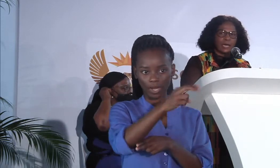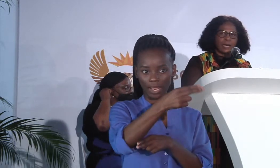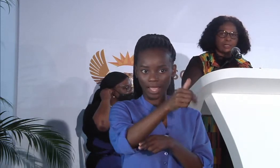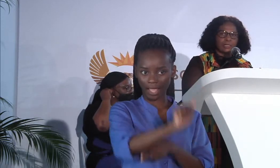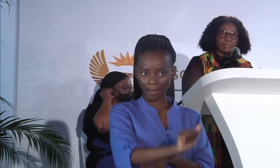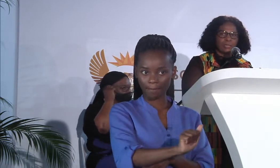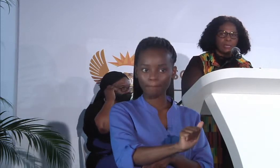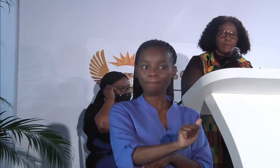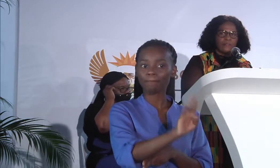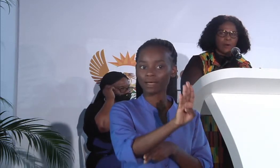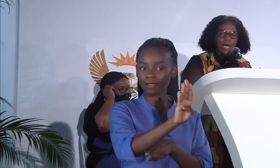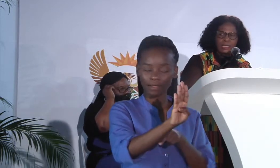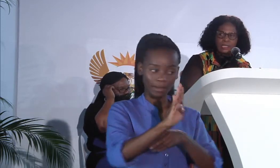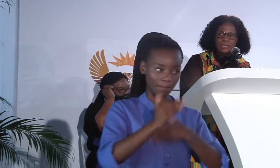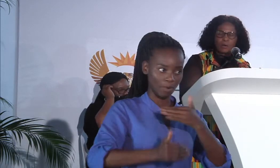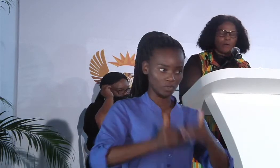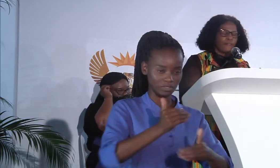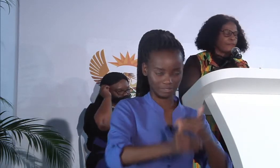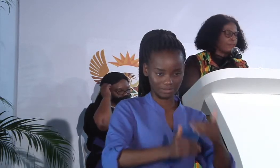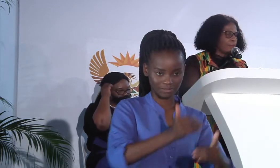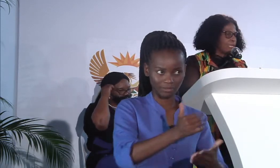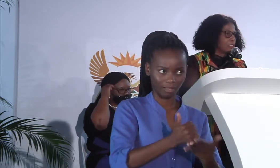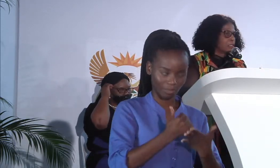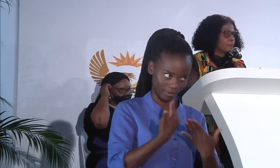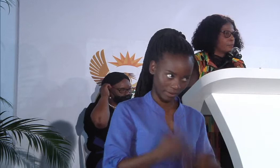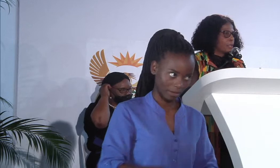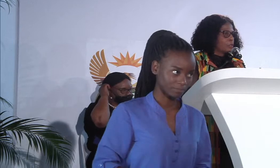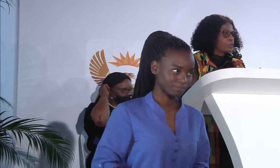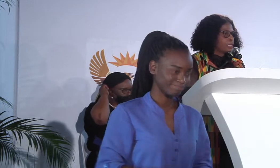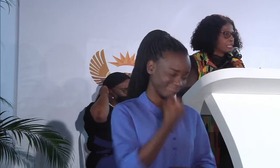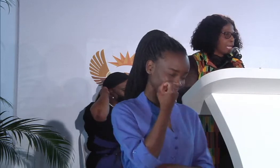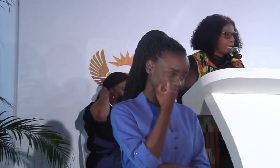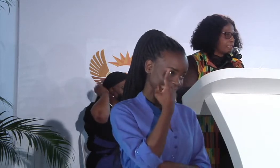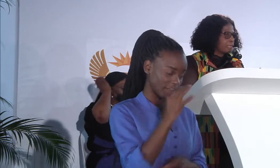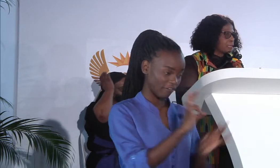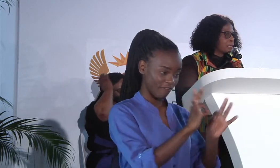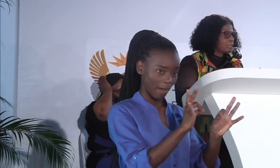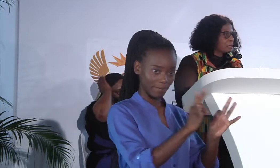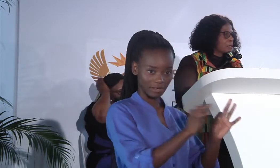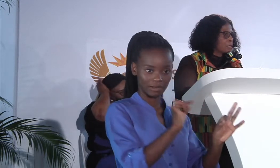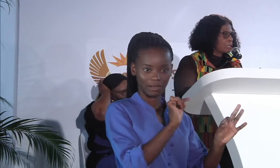very hard for us or for families to decide